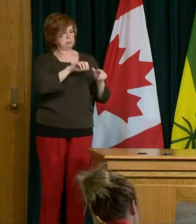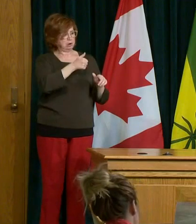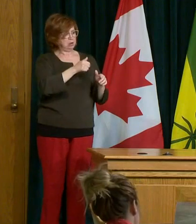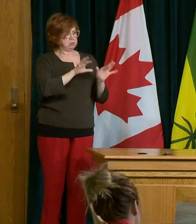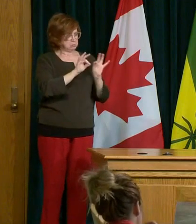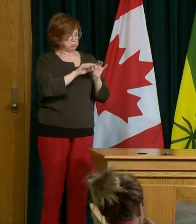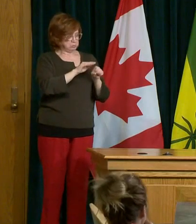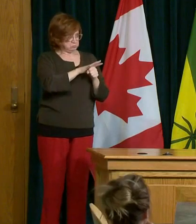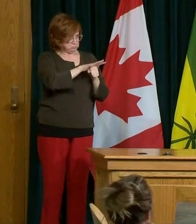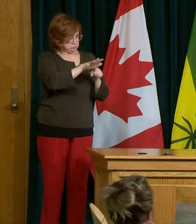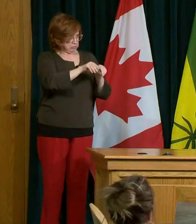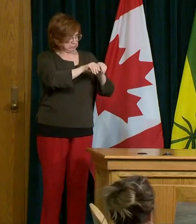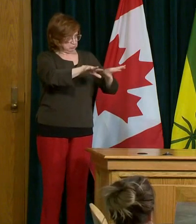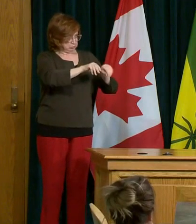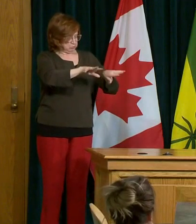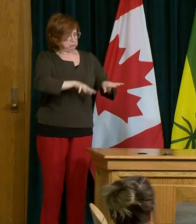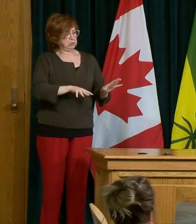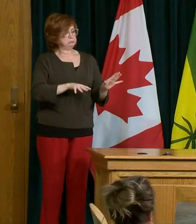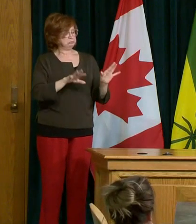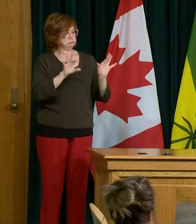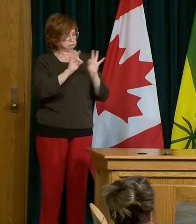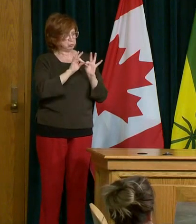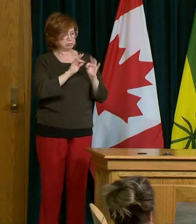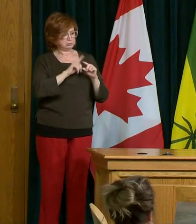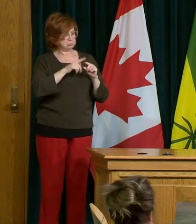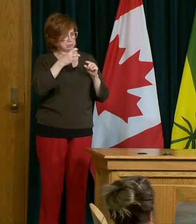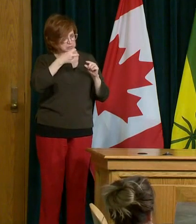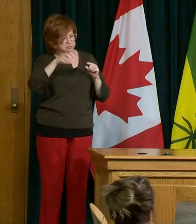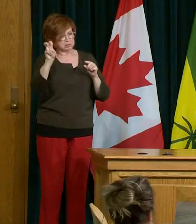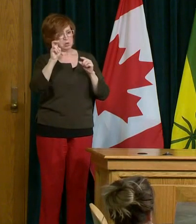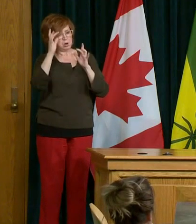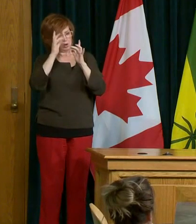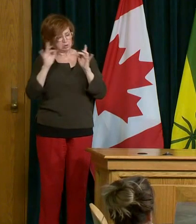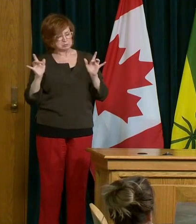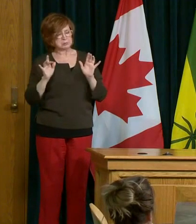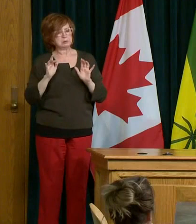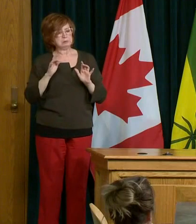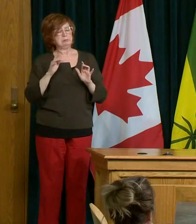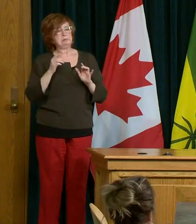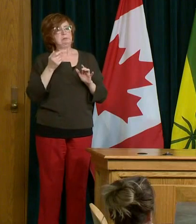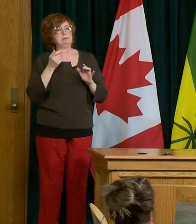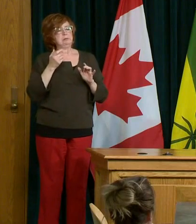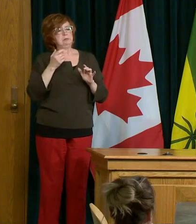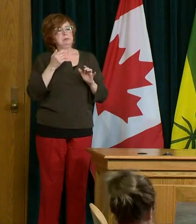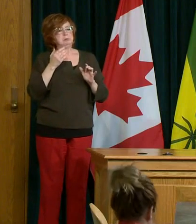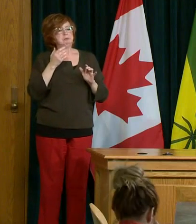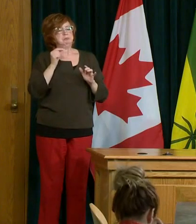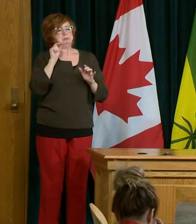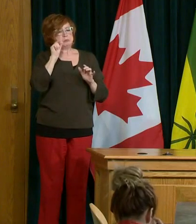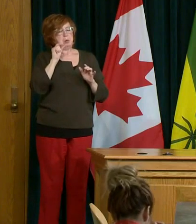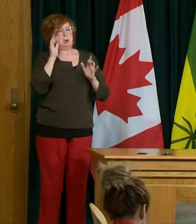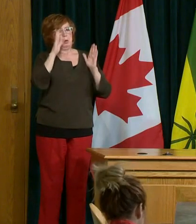like in Northwest, we do see a bit of an increase in hospitalizations, which we are seeing today.